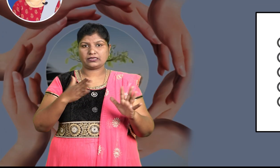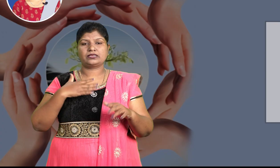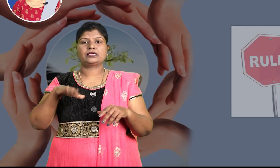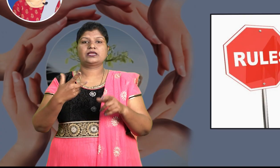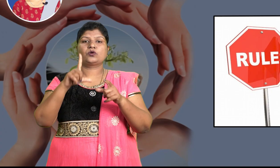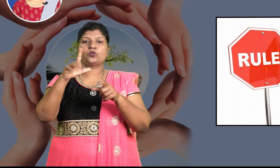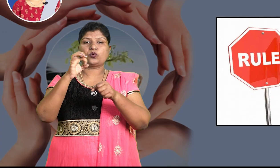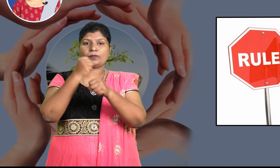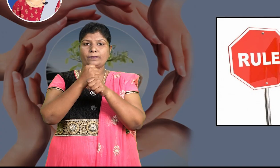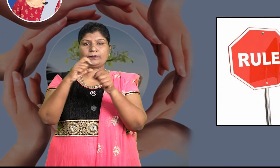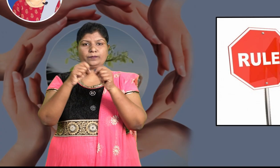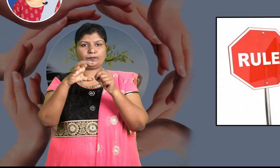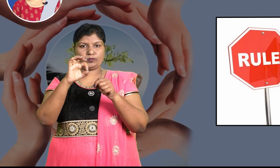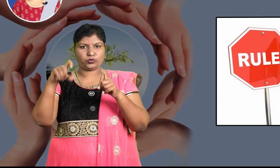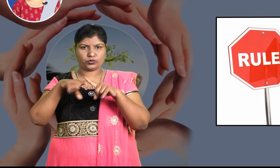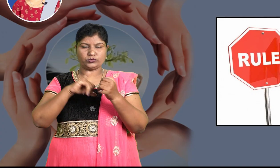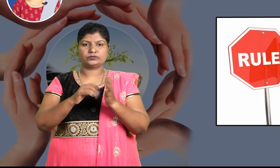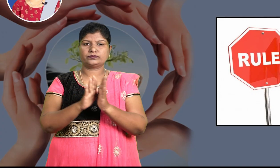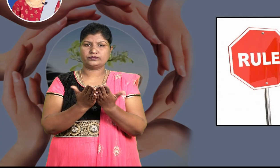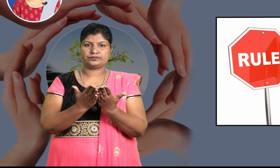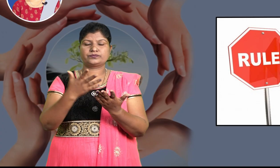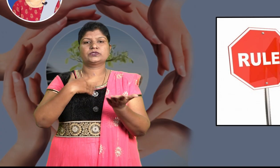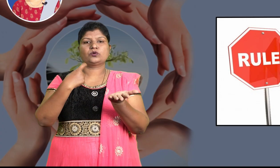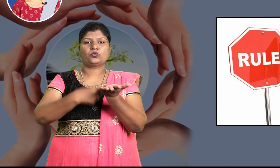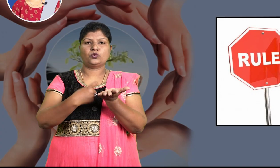logbooks, rules and regulations,